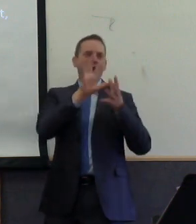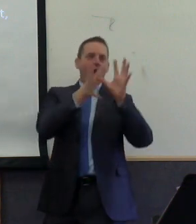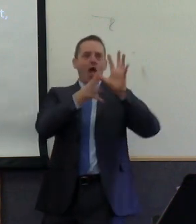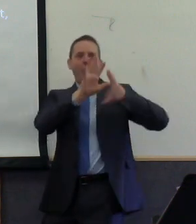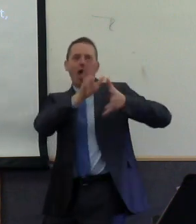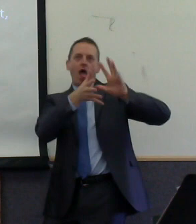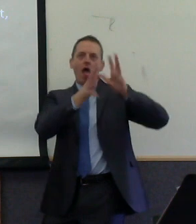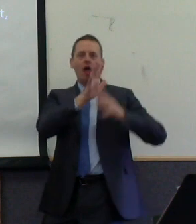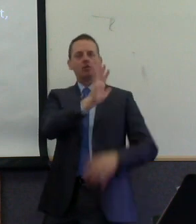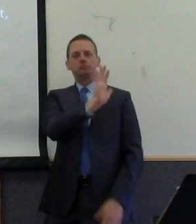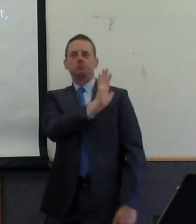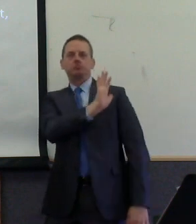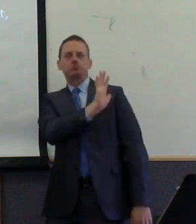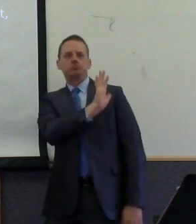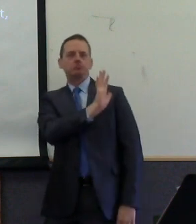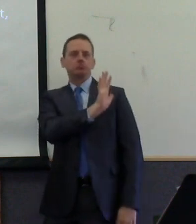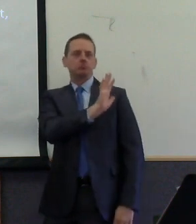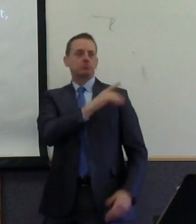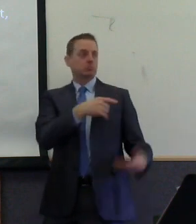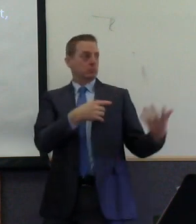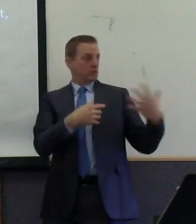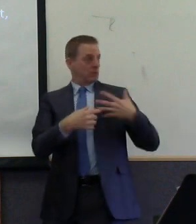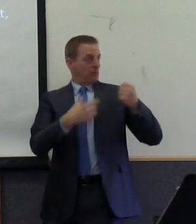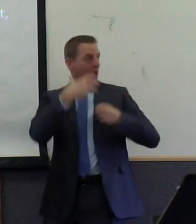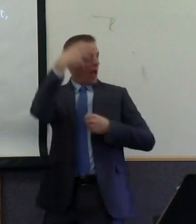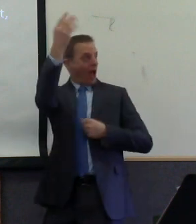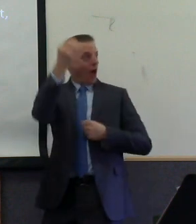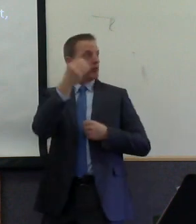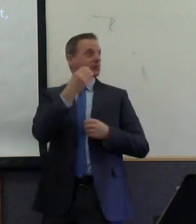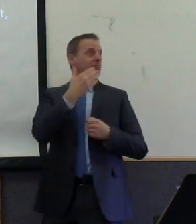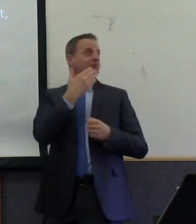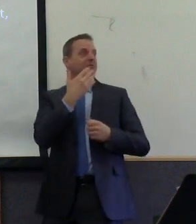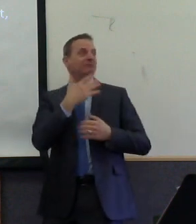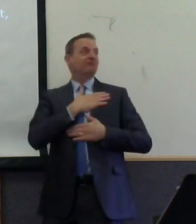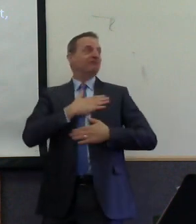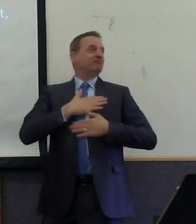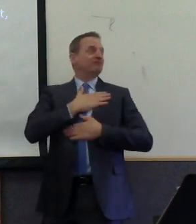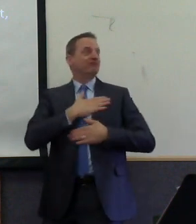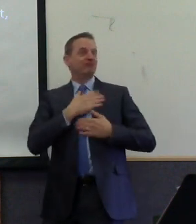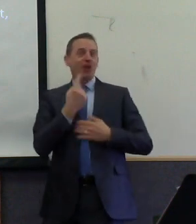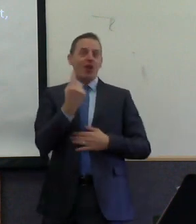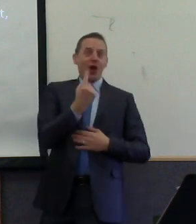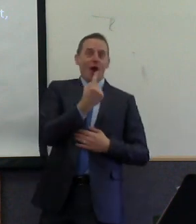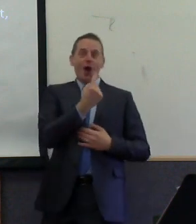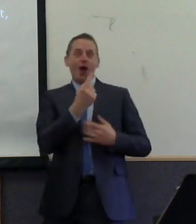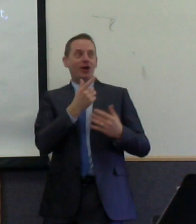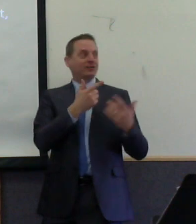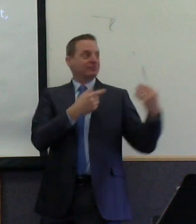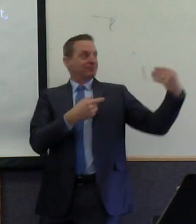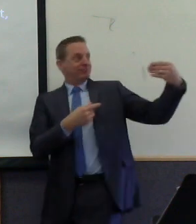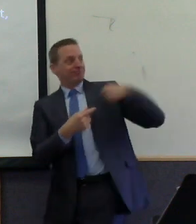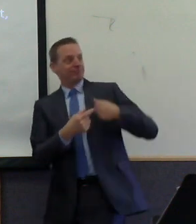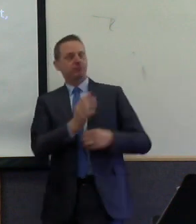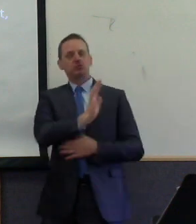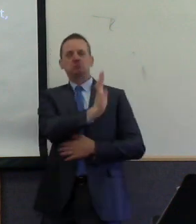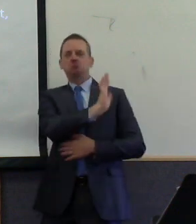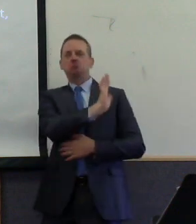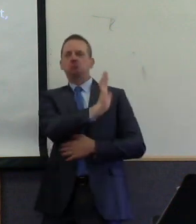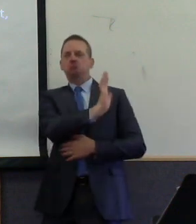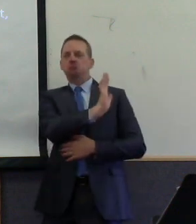But that's why there's no temptation outside the white picket fence. Where you might be alone with